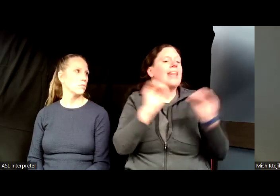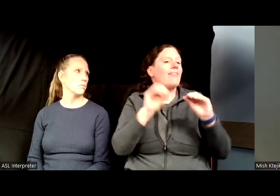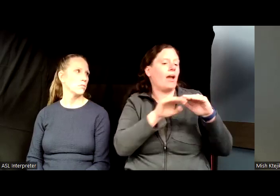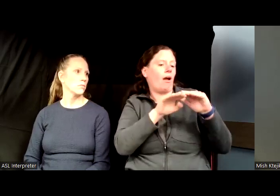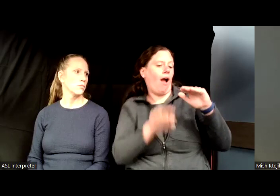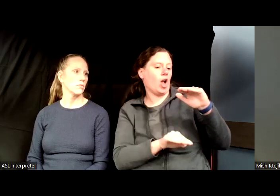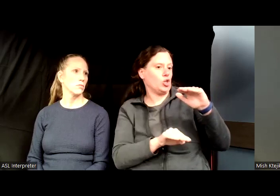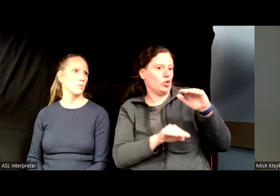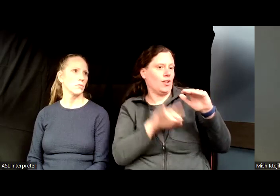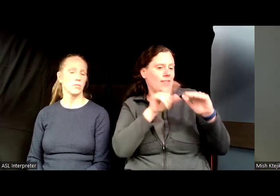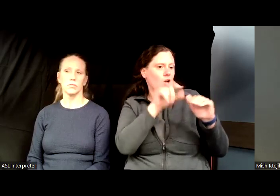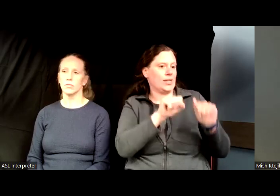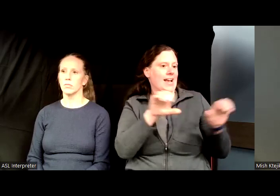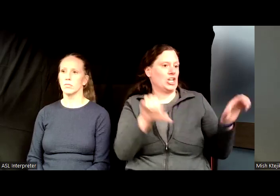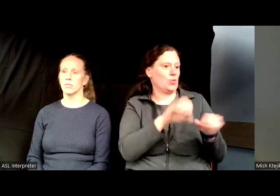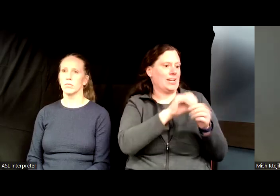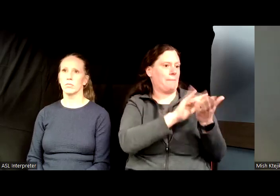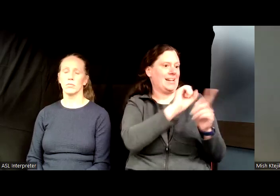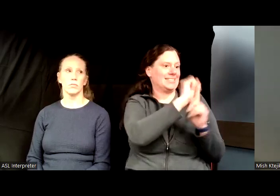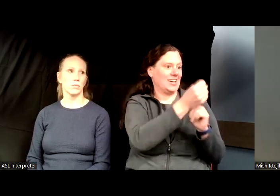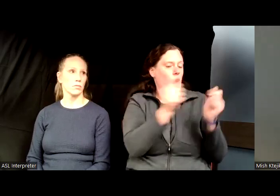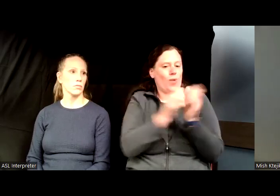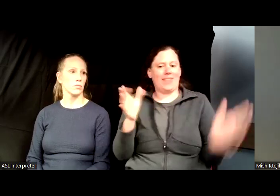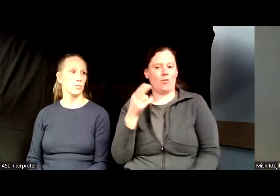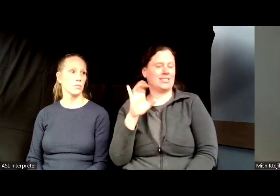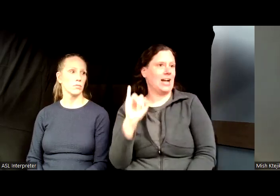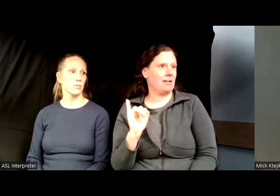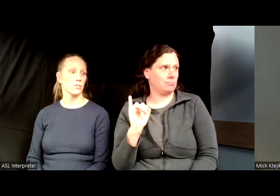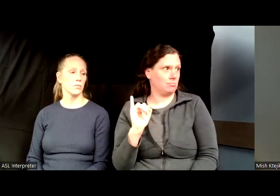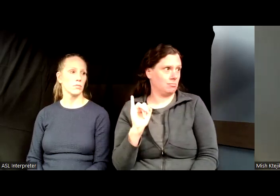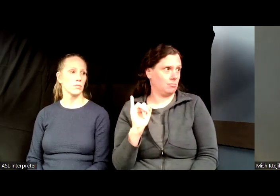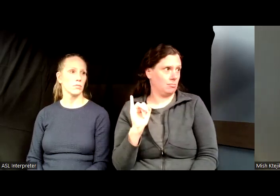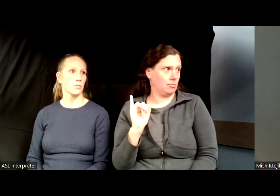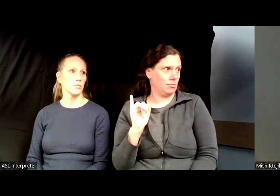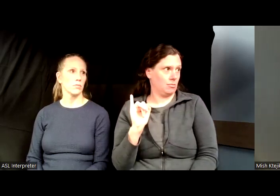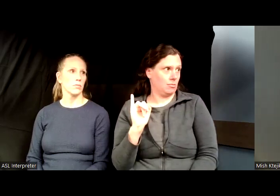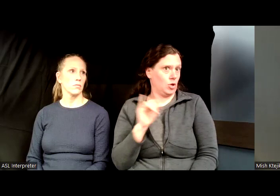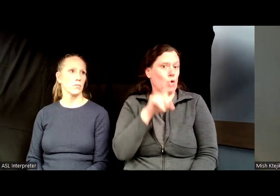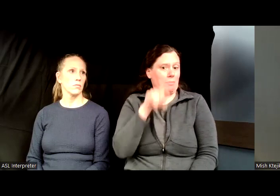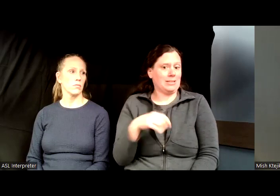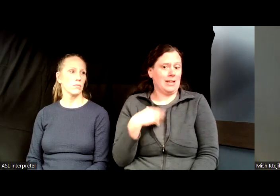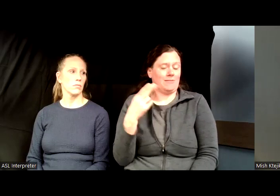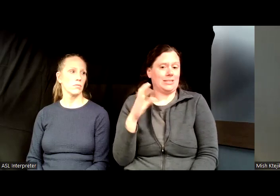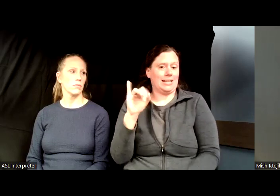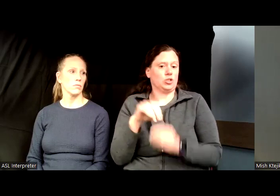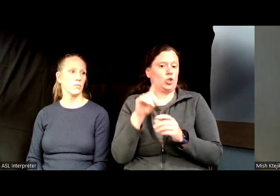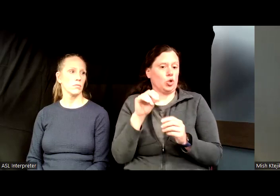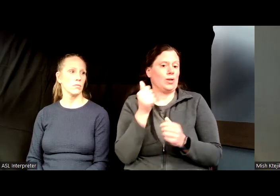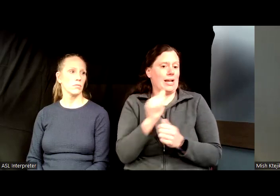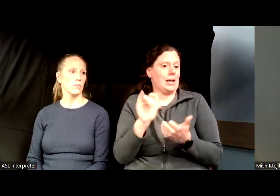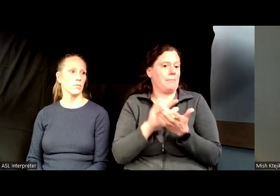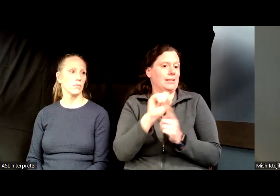for any medical situation. So nothing under that you could do medical. You have to have the